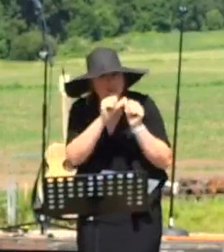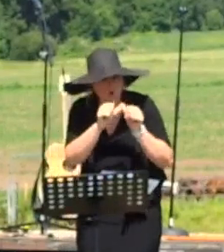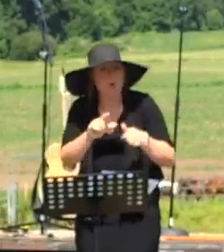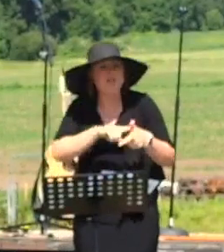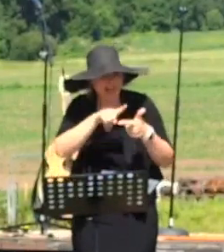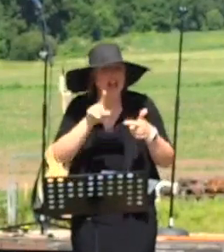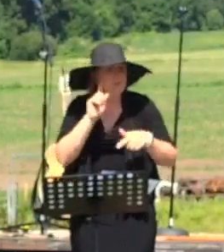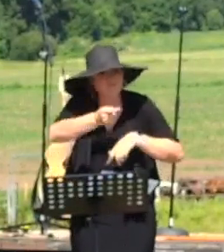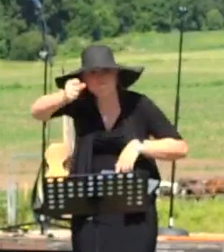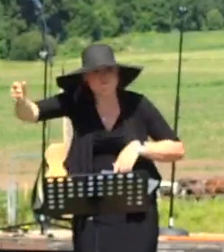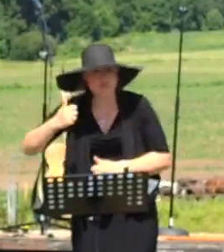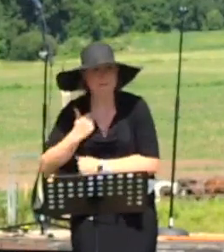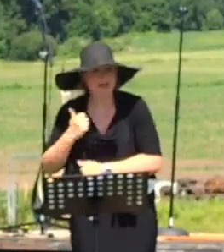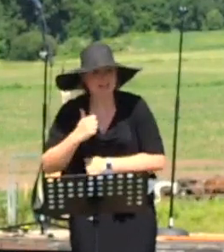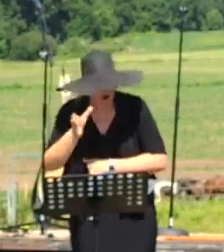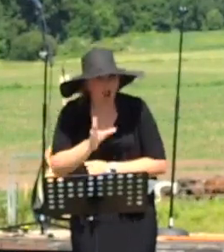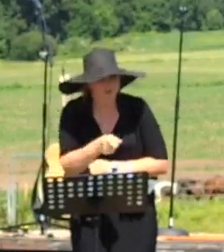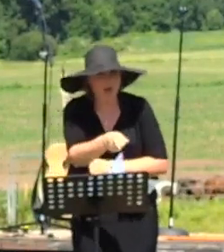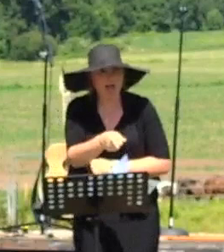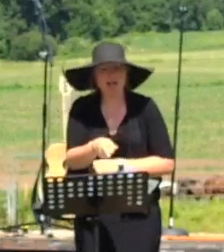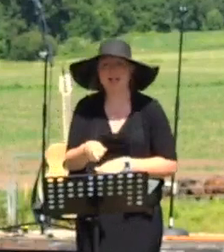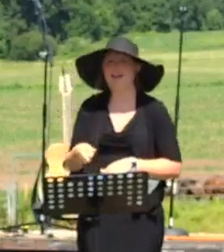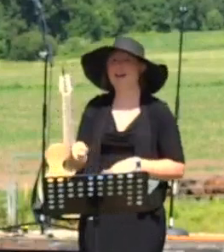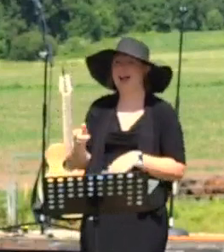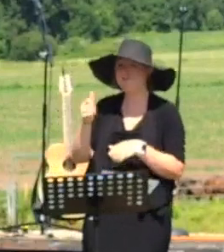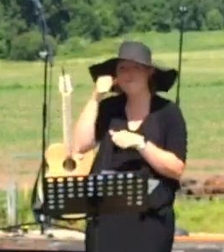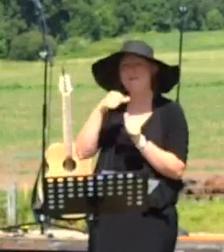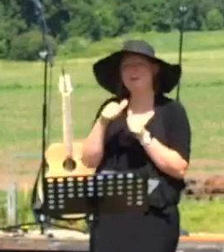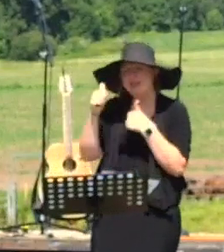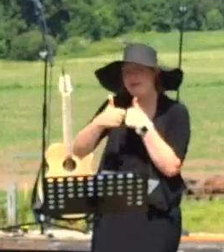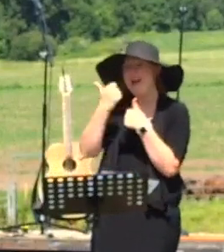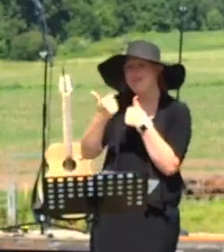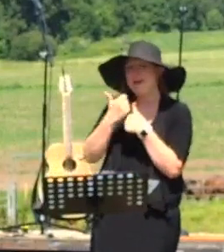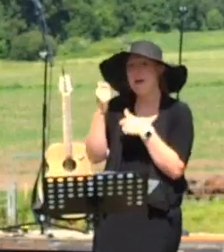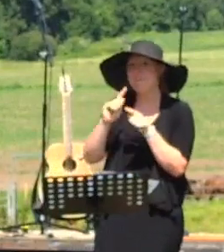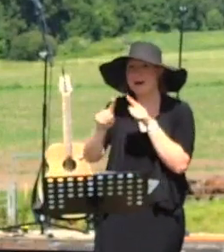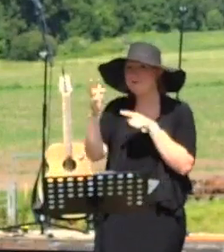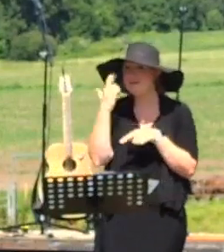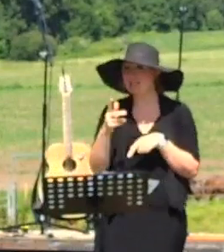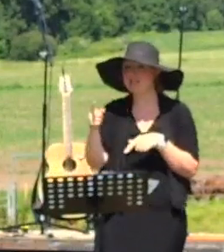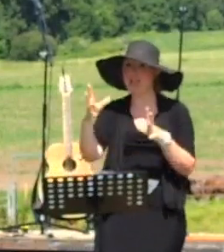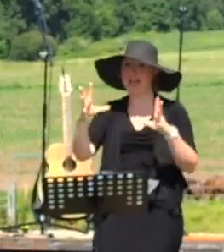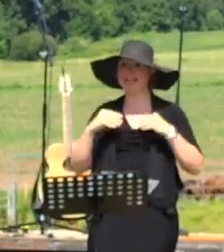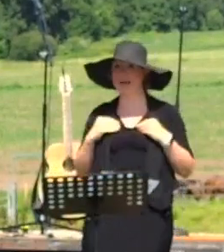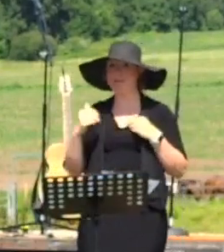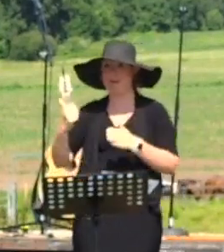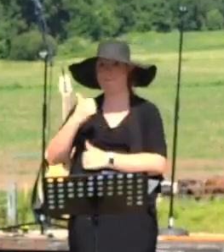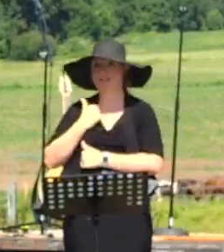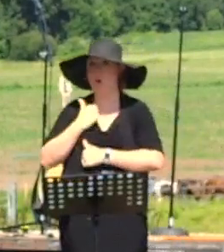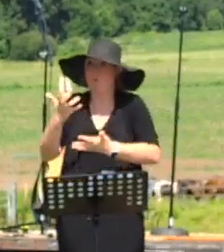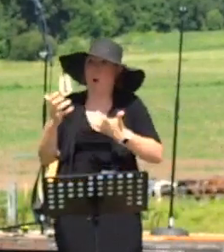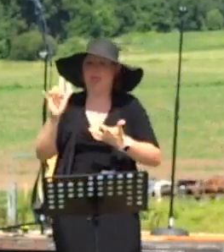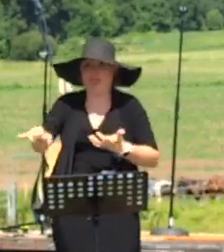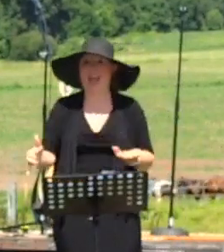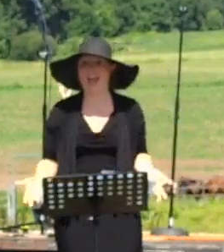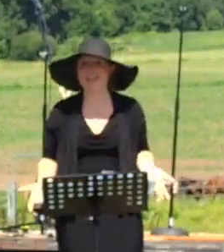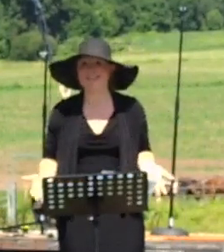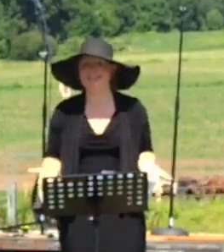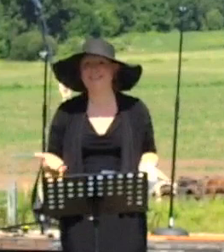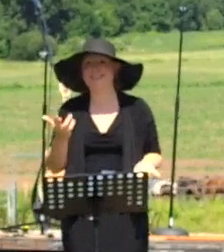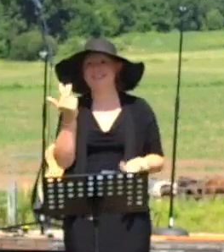years were rough. And then he said, but you realize that she actually chose it for herself